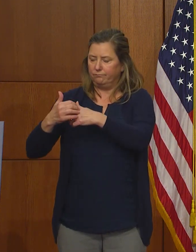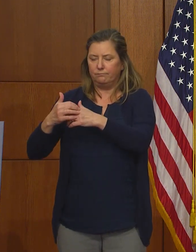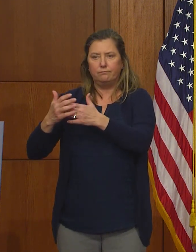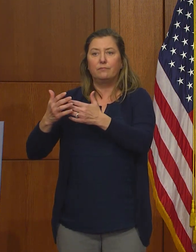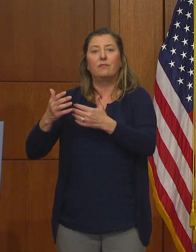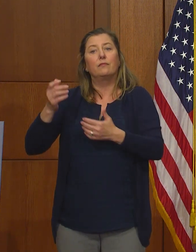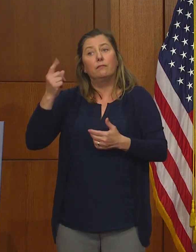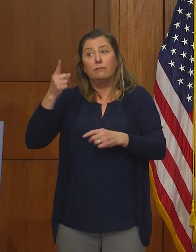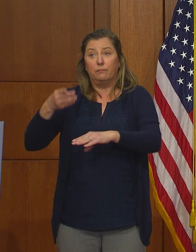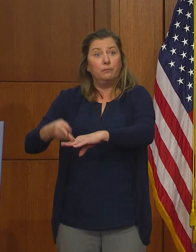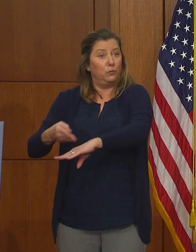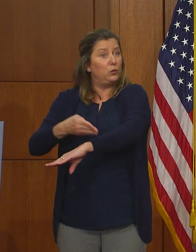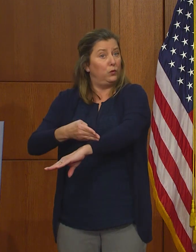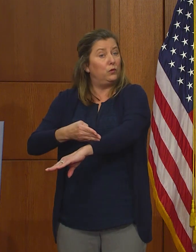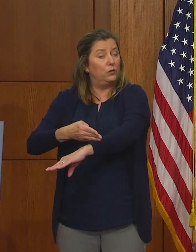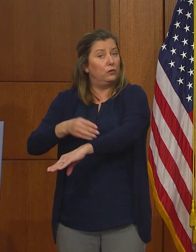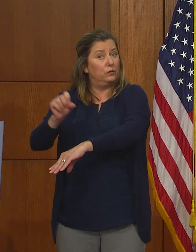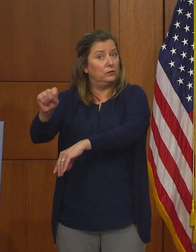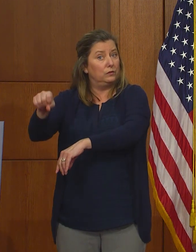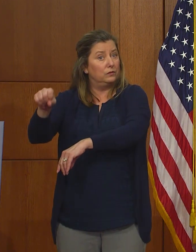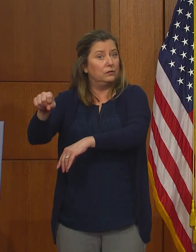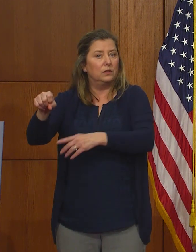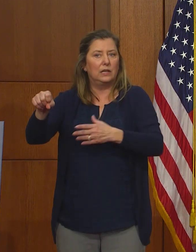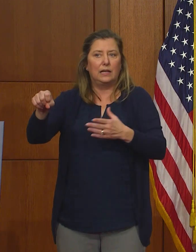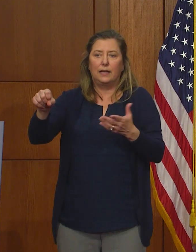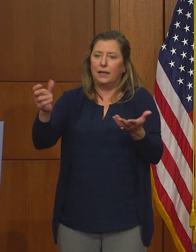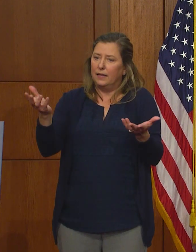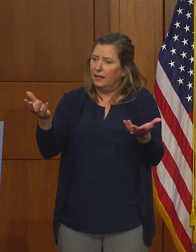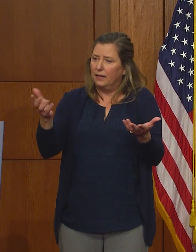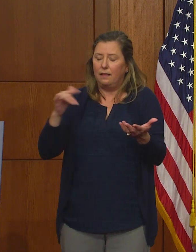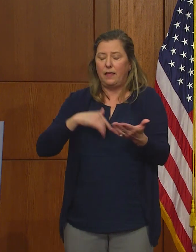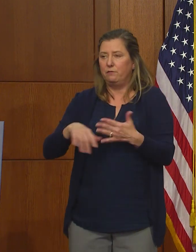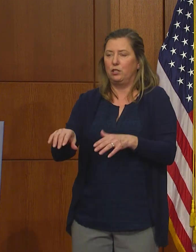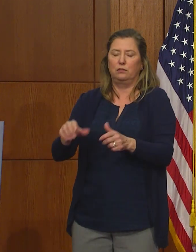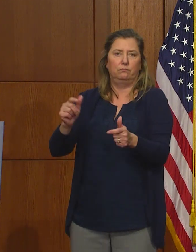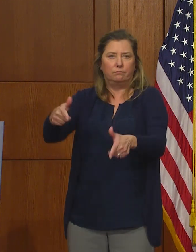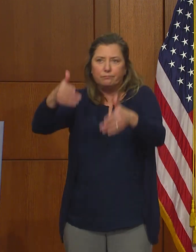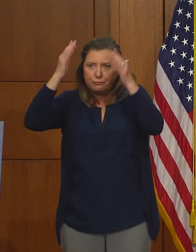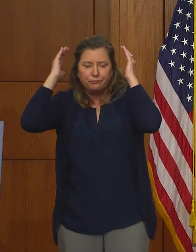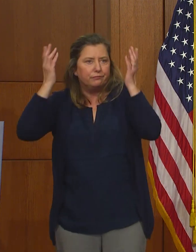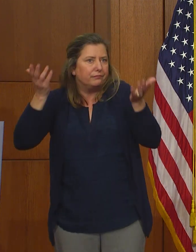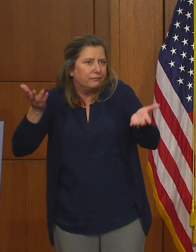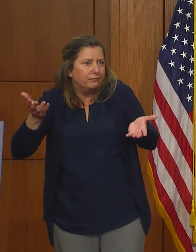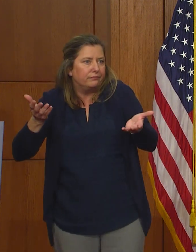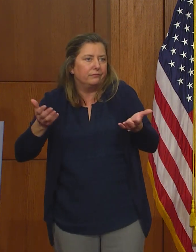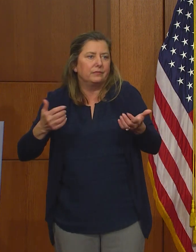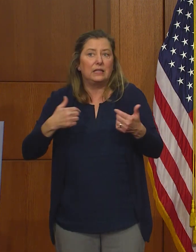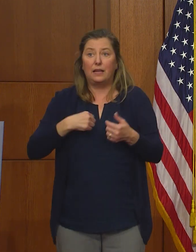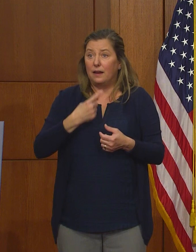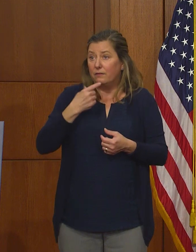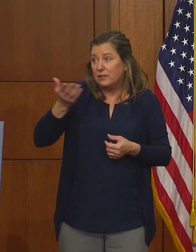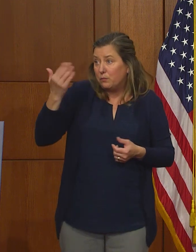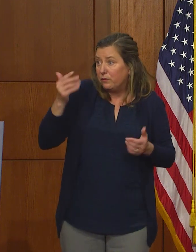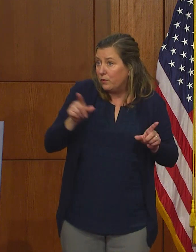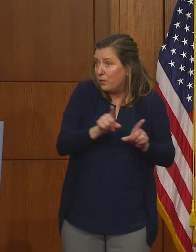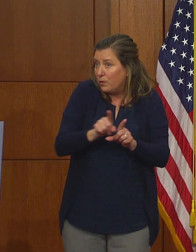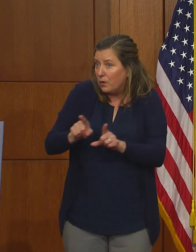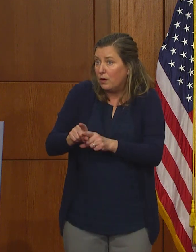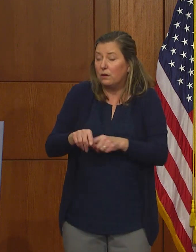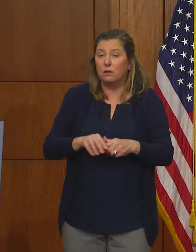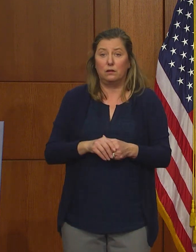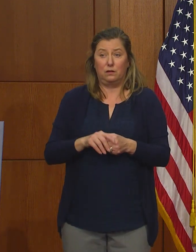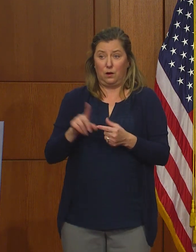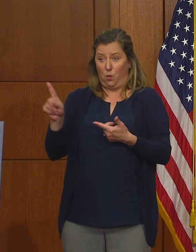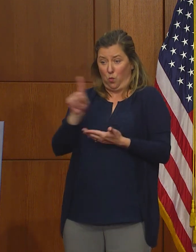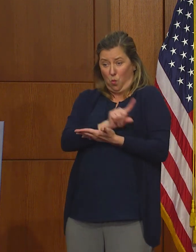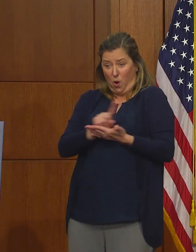While things have improved, they've just literally been inundated. And as you've probably heard me say before, in 1